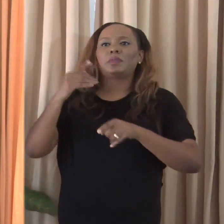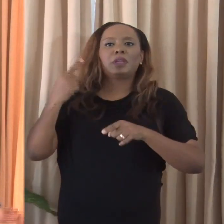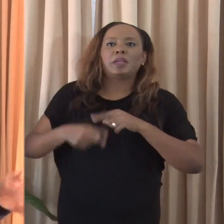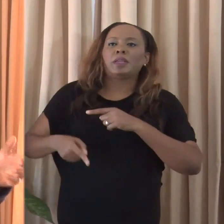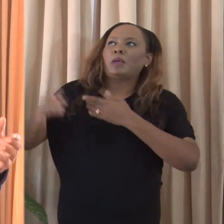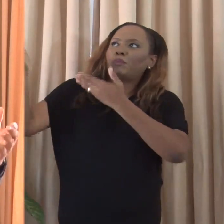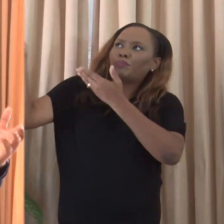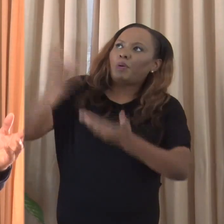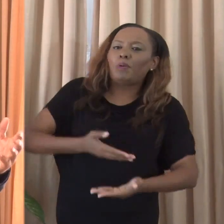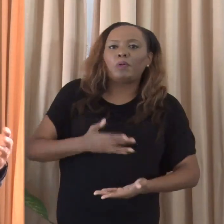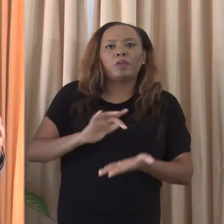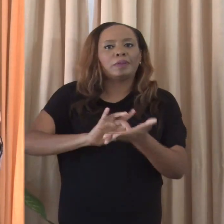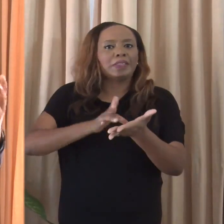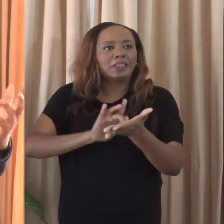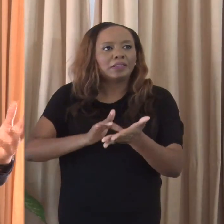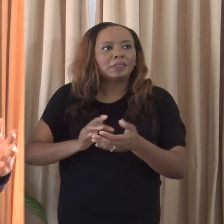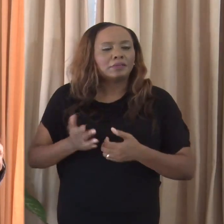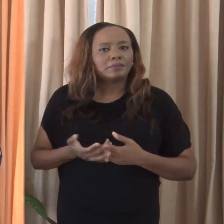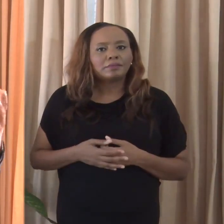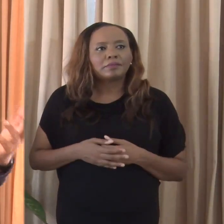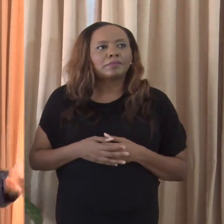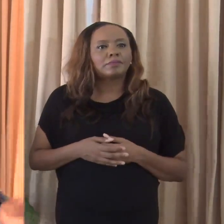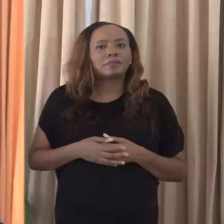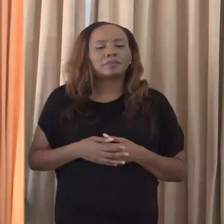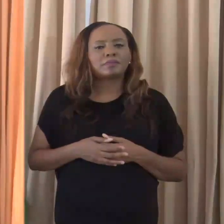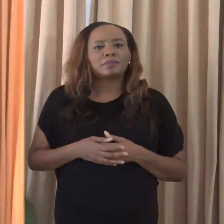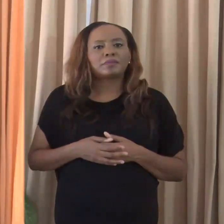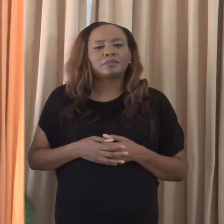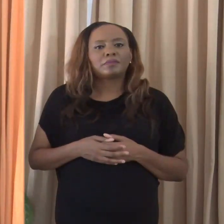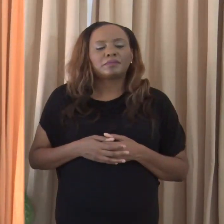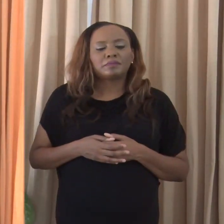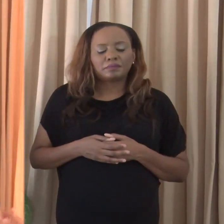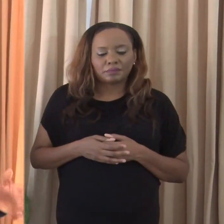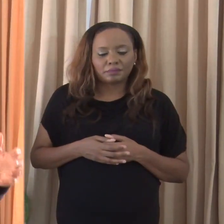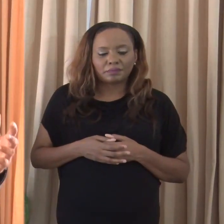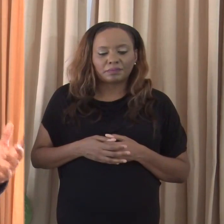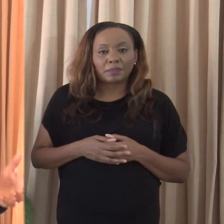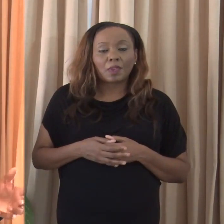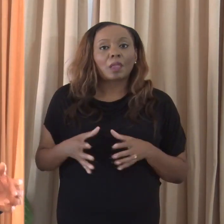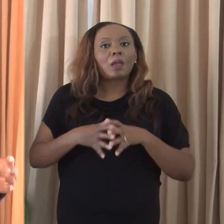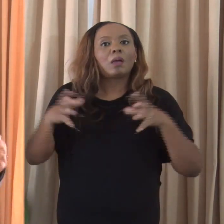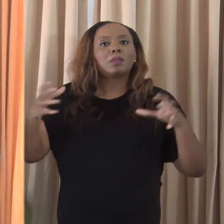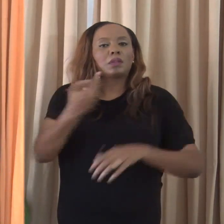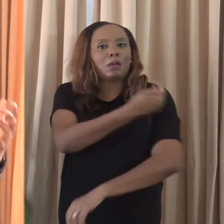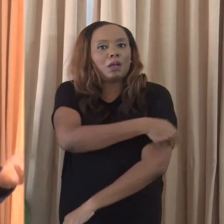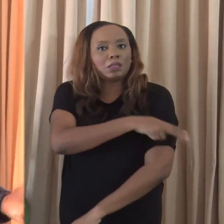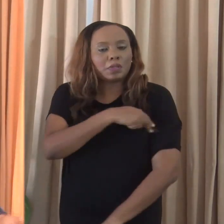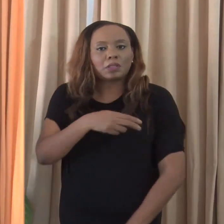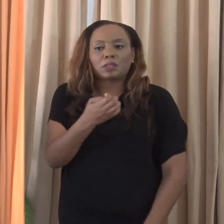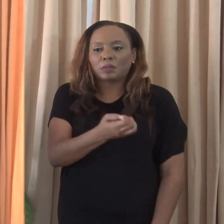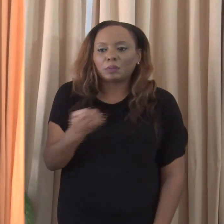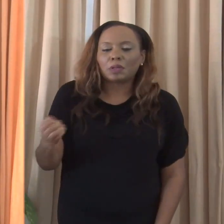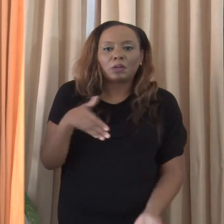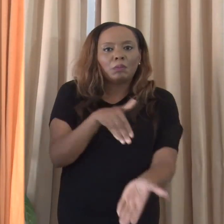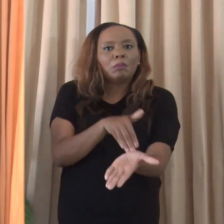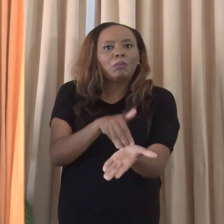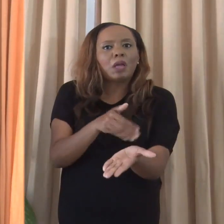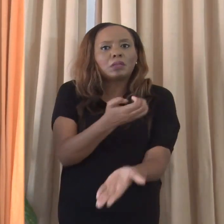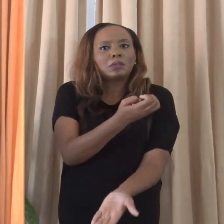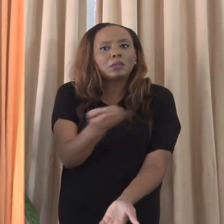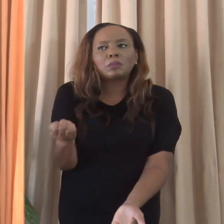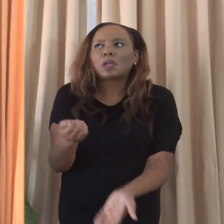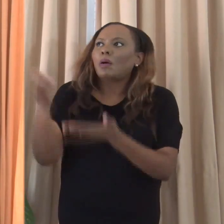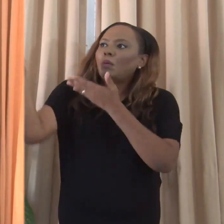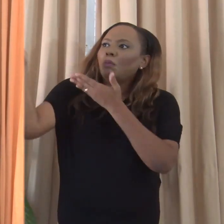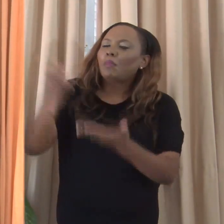How many pieces of hospital equipment and other medical related equipment is